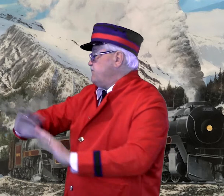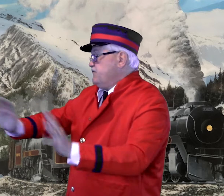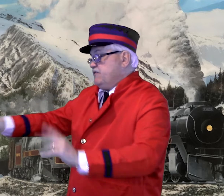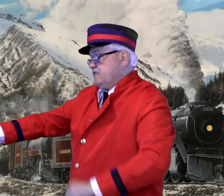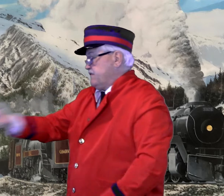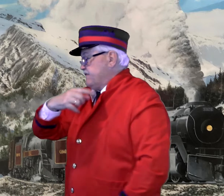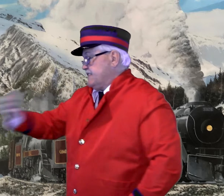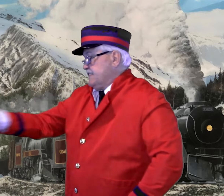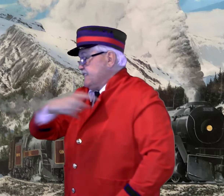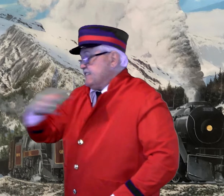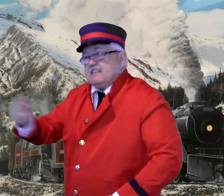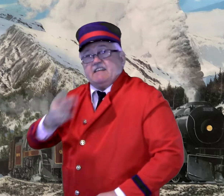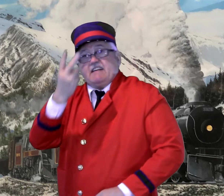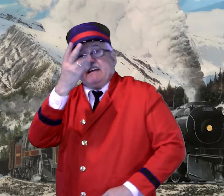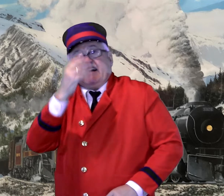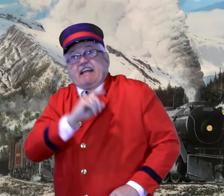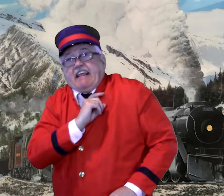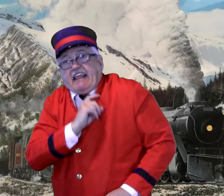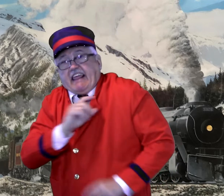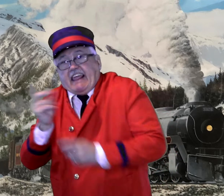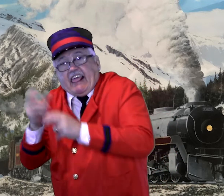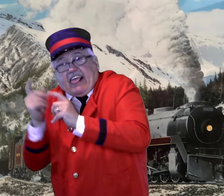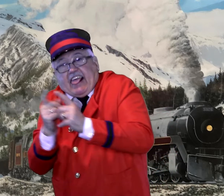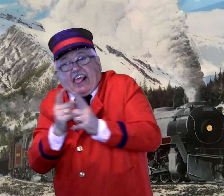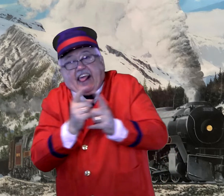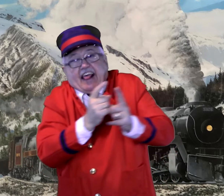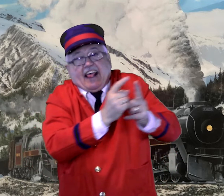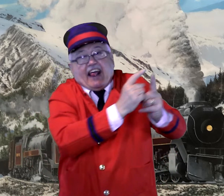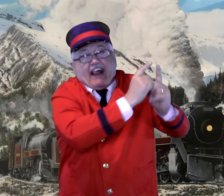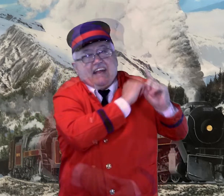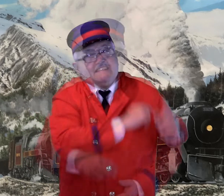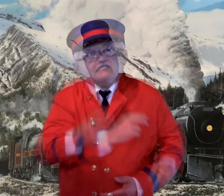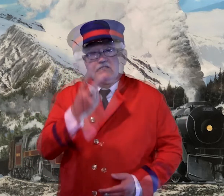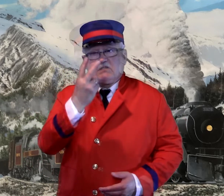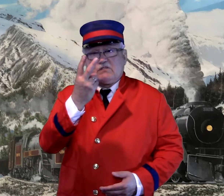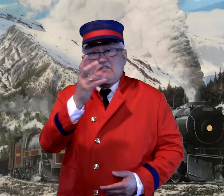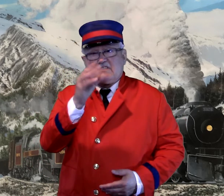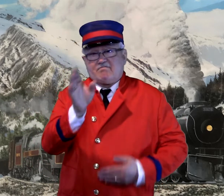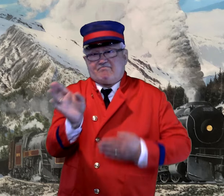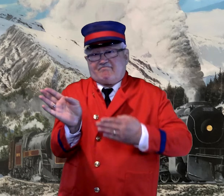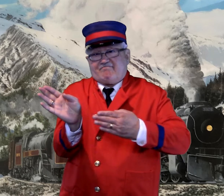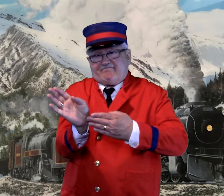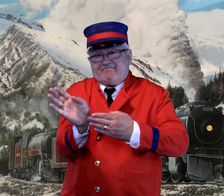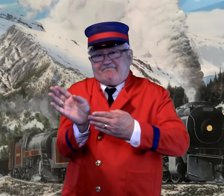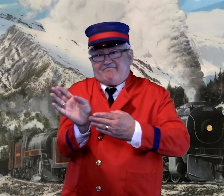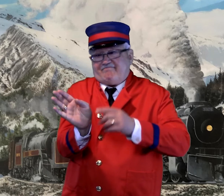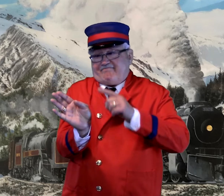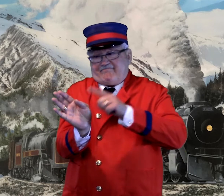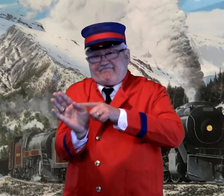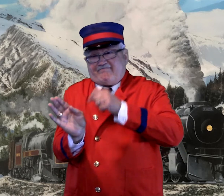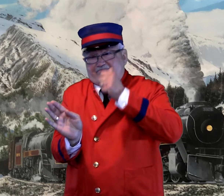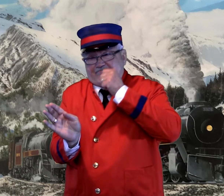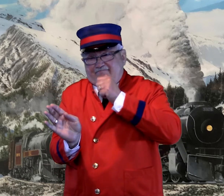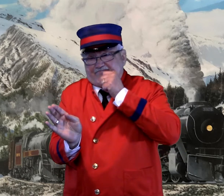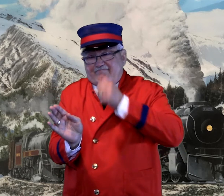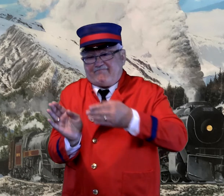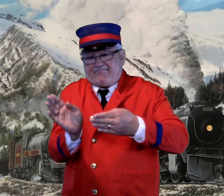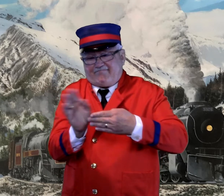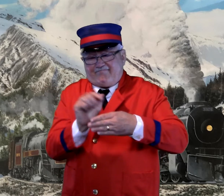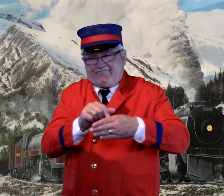the two boys red-handed and sent them back to their train car. Of course, they giggled and chuckled all the way back. Now, as mentioned,